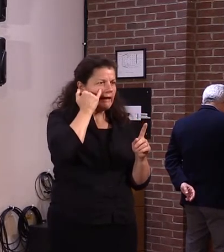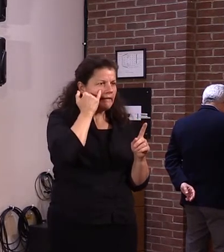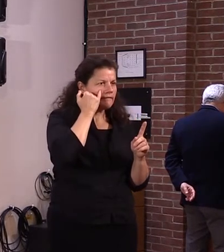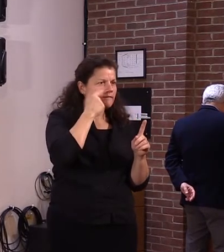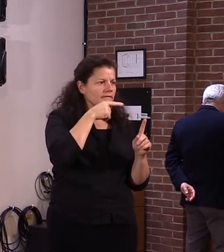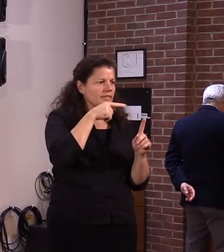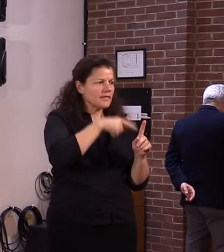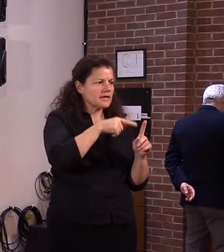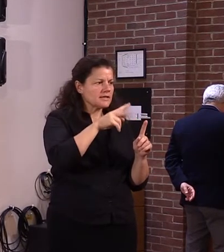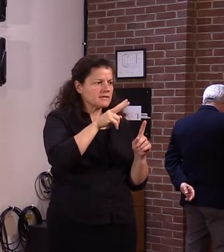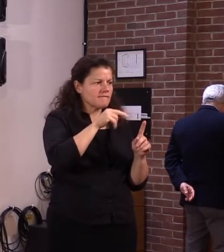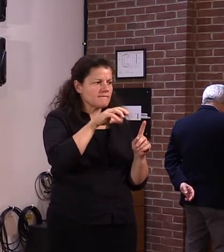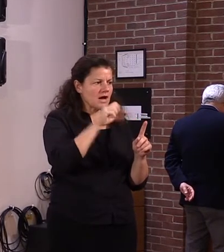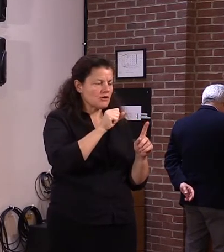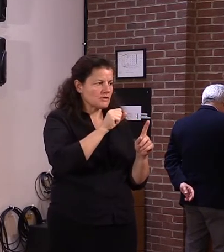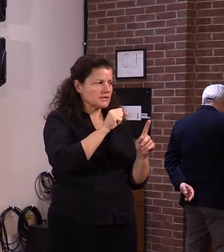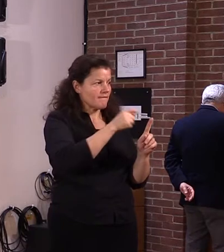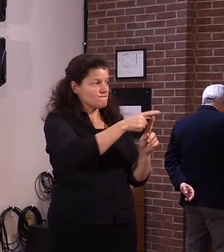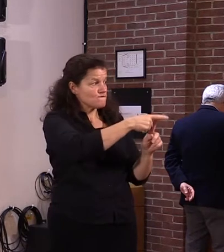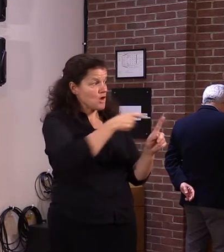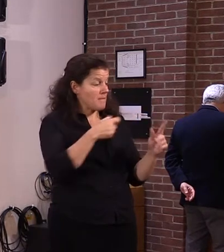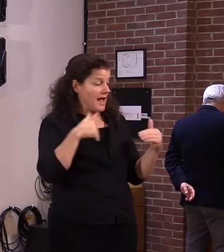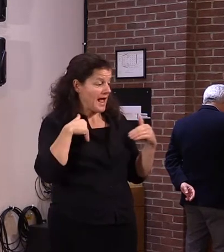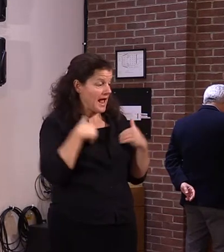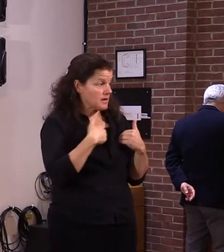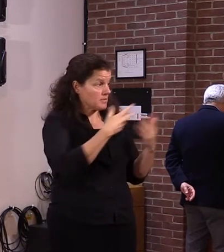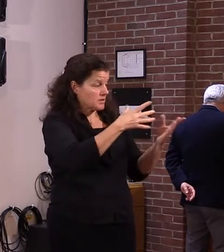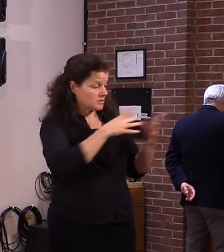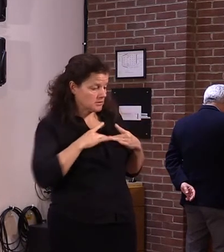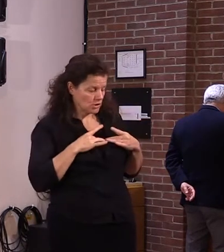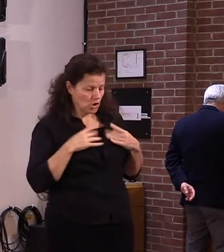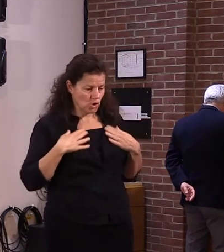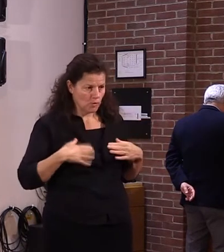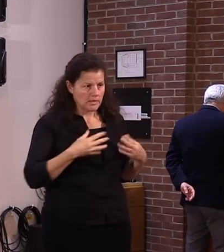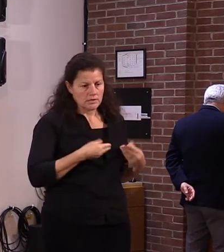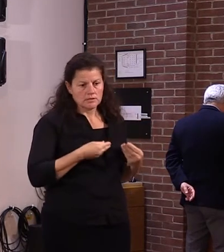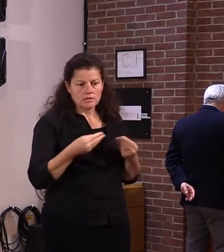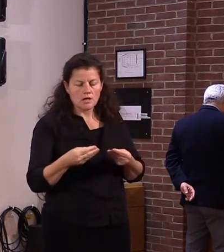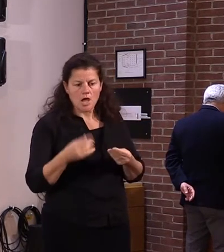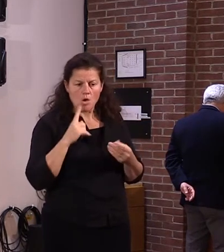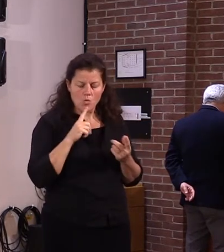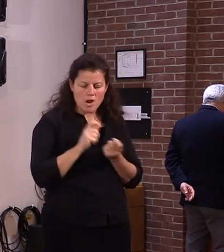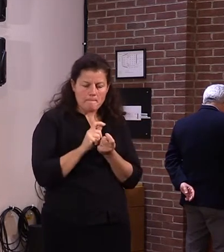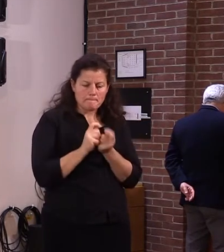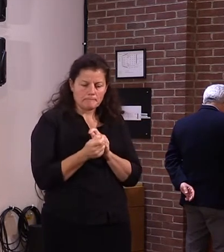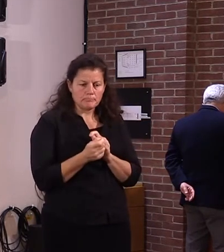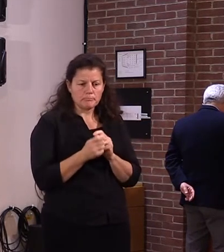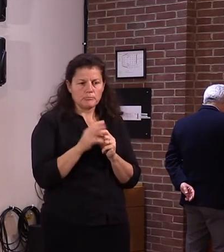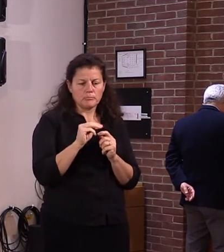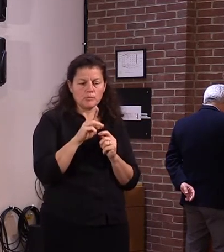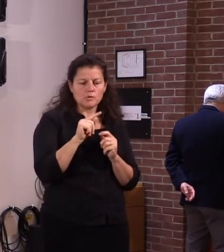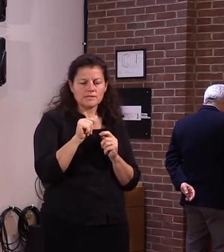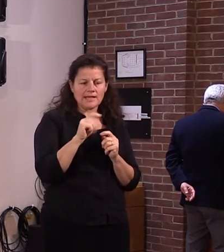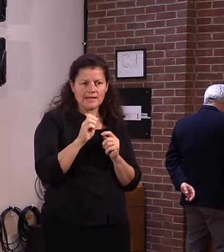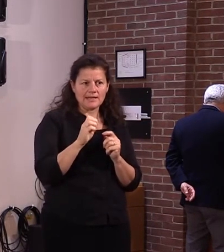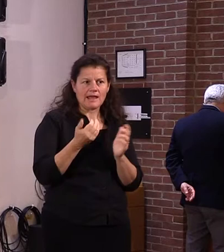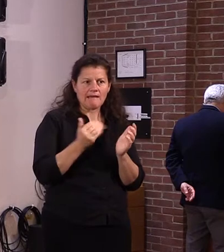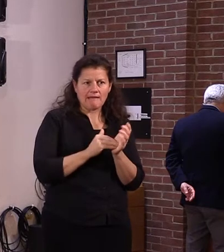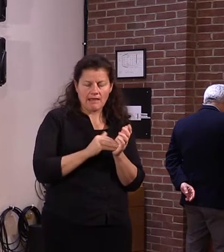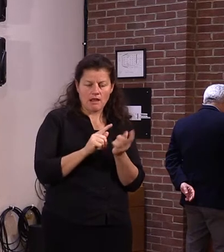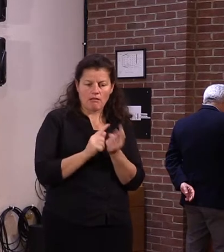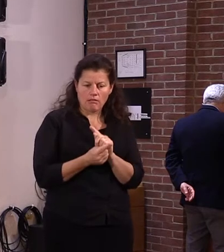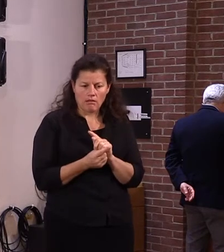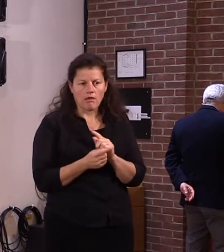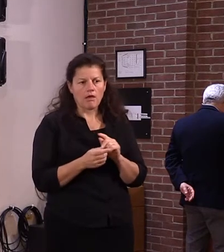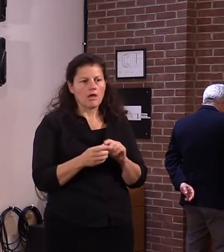it would have mutated by now, suggesting that it had escaped from a lab. And due to